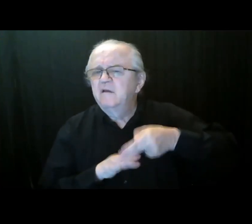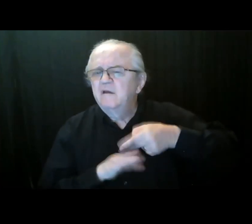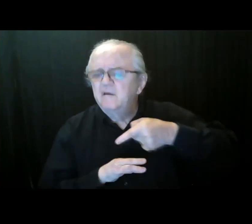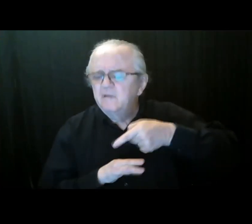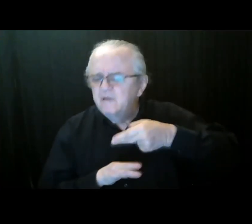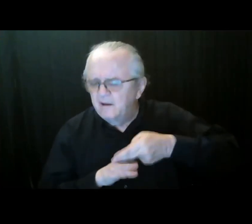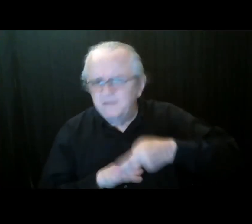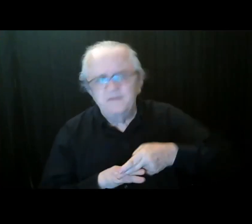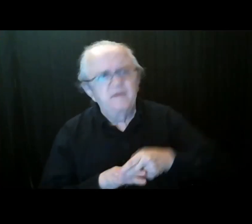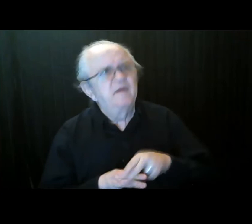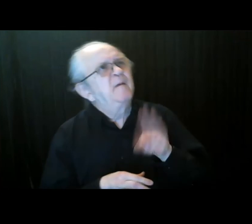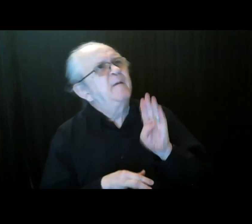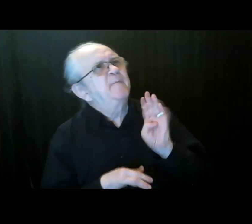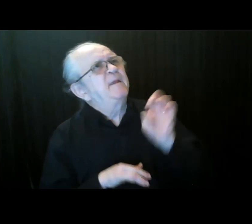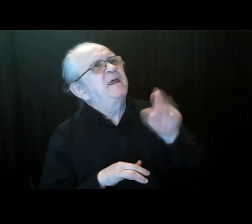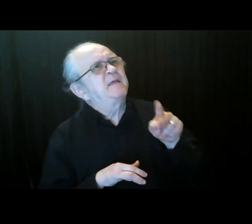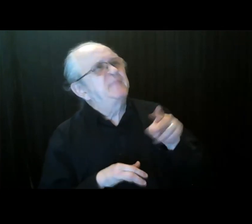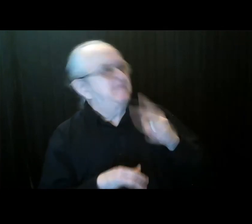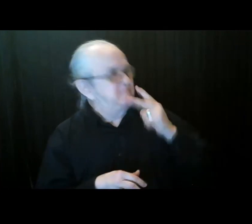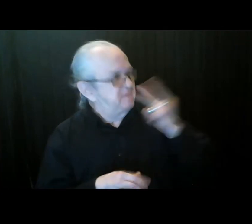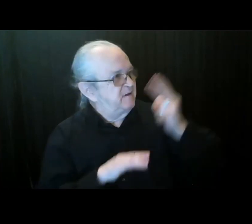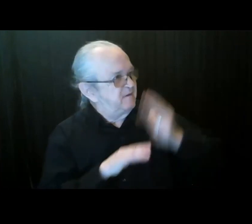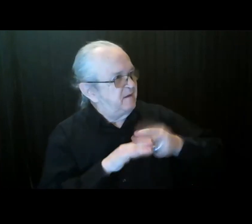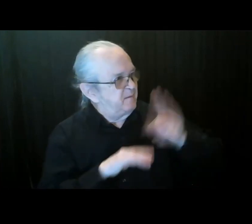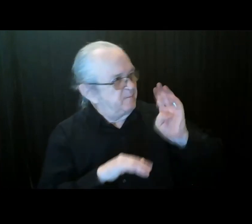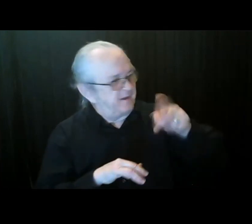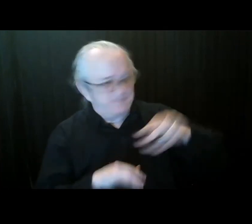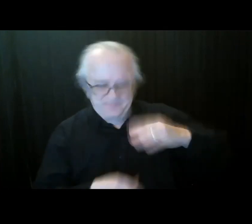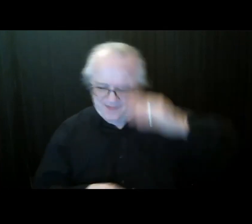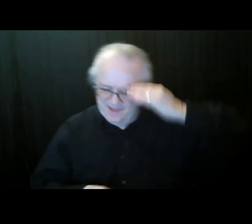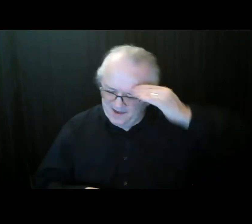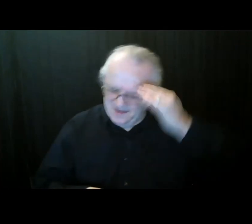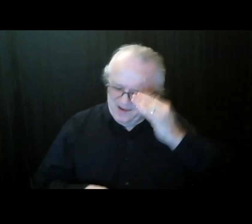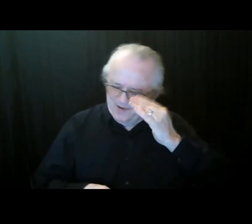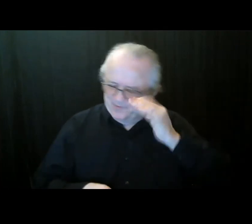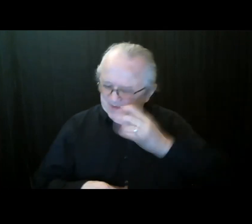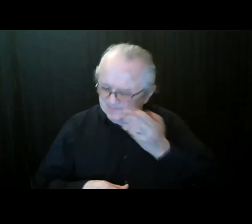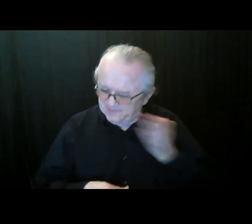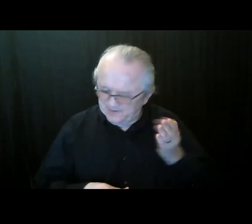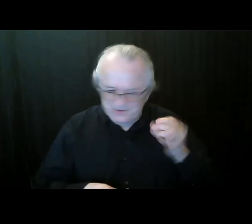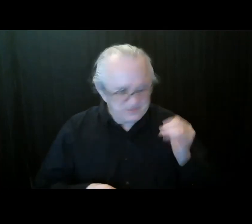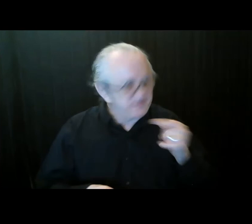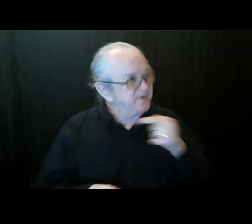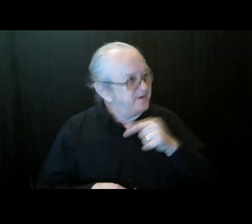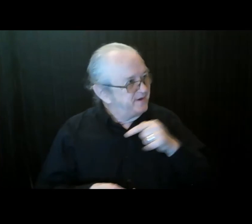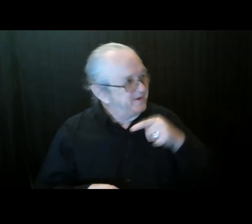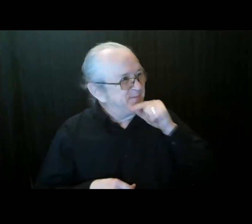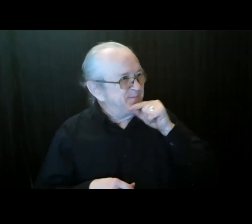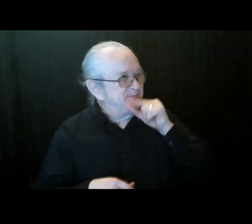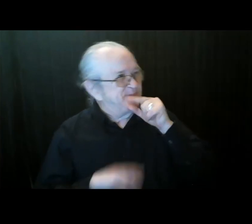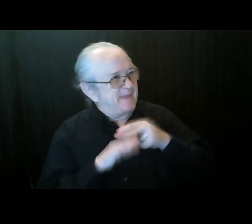"Peep." "See, he has a name, Peep. Hello, Peep. Peep, I'd like you to meet Judy. Judy, this is Peep." Judy